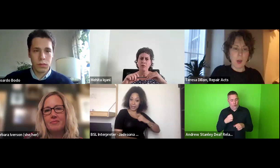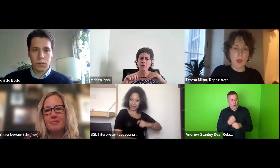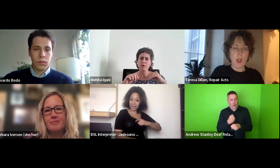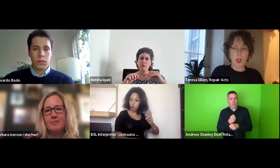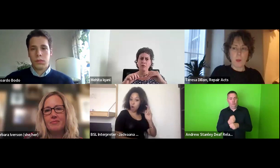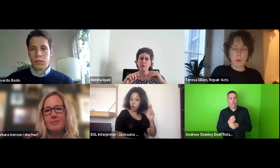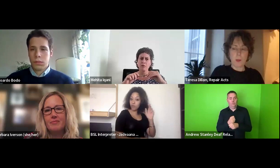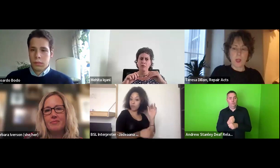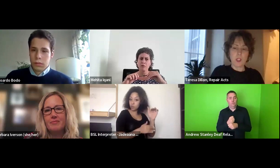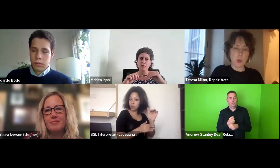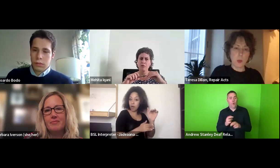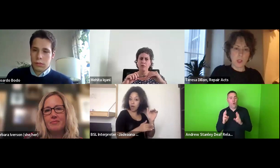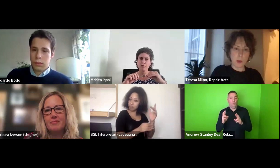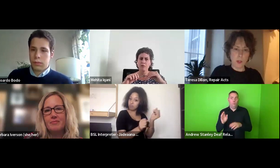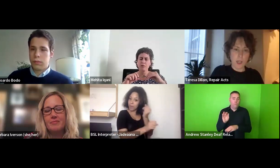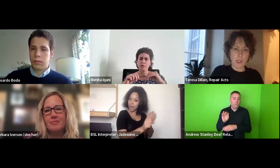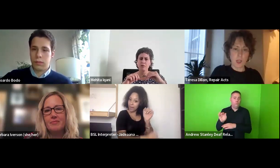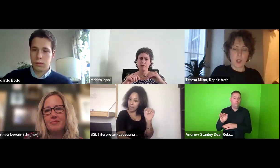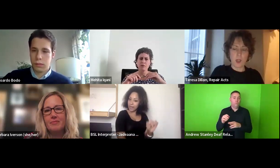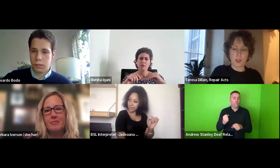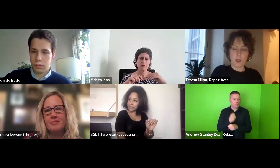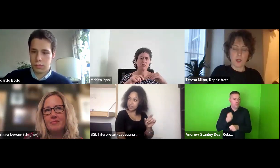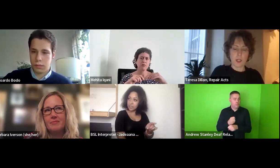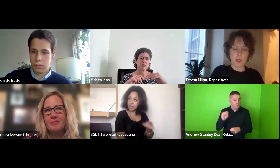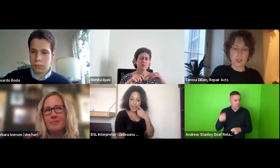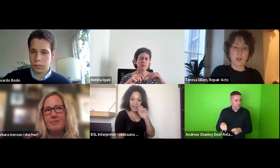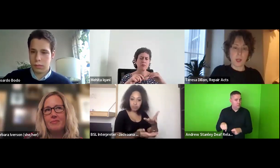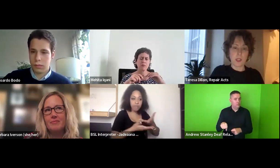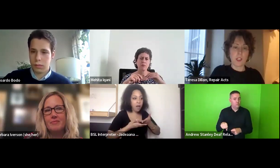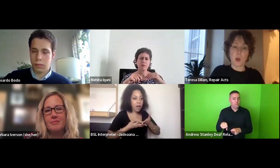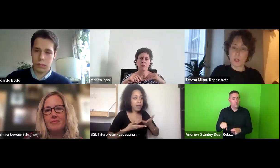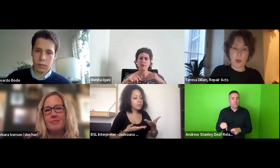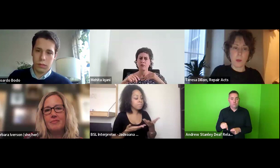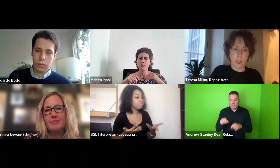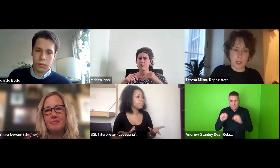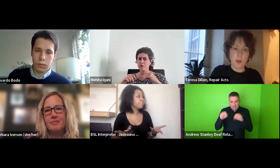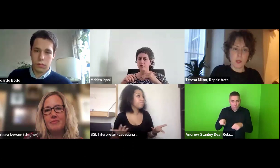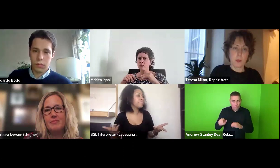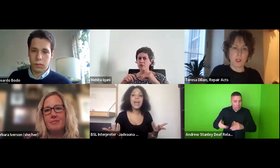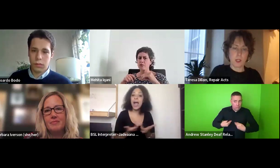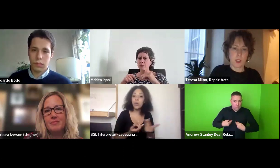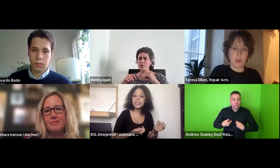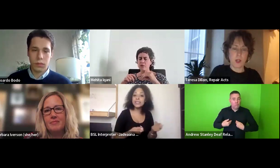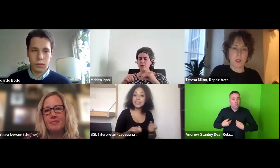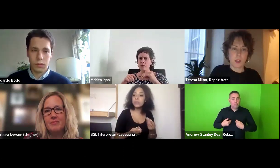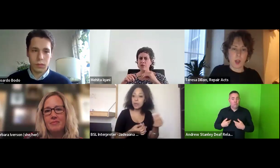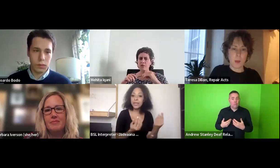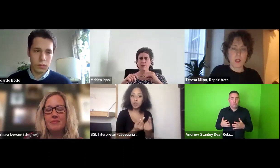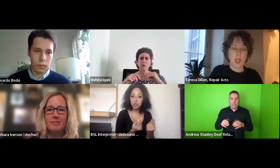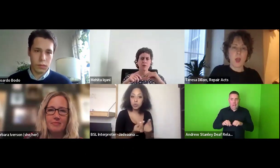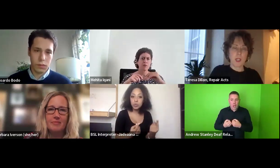can help in some ways provide a sort of a sensibility towards how we might deal with some of these issues